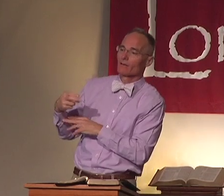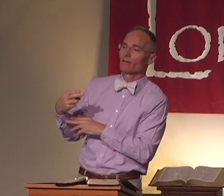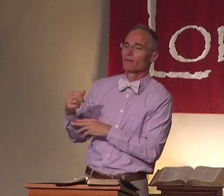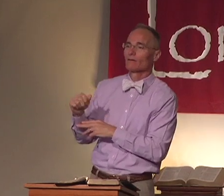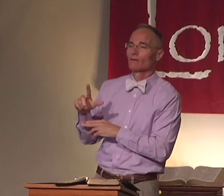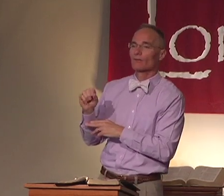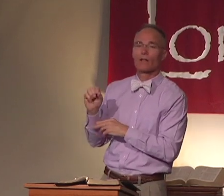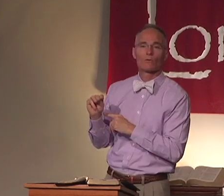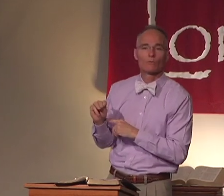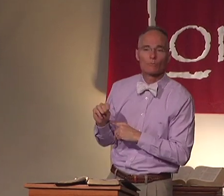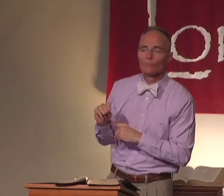It meant shalom.